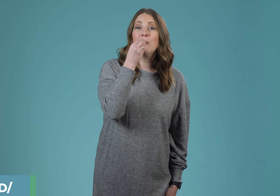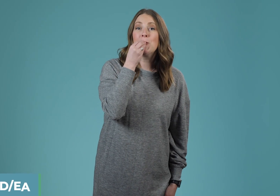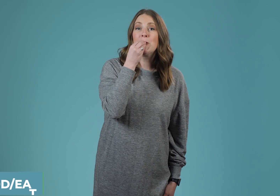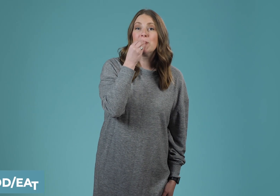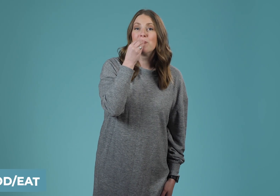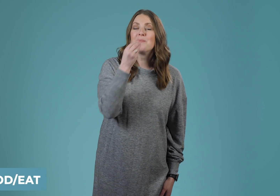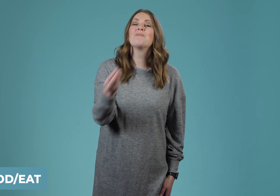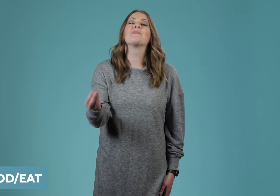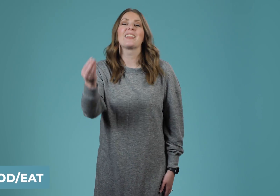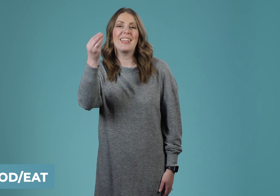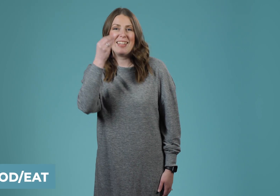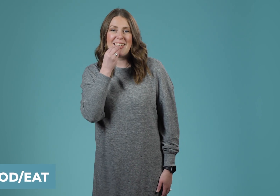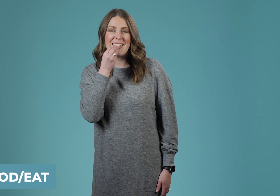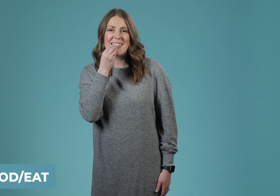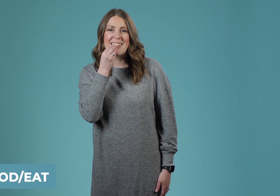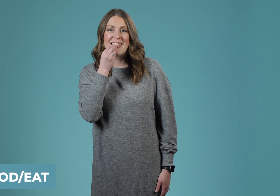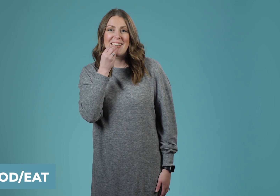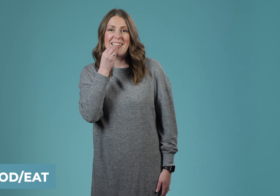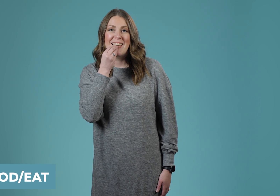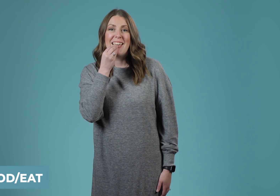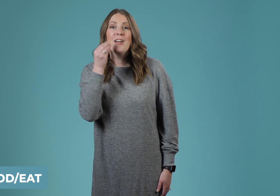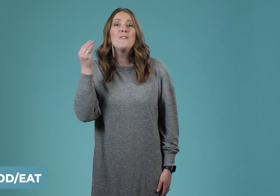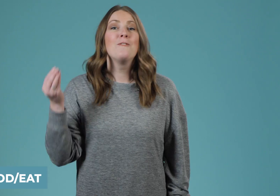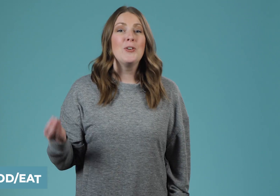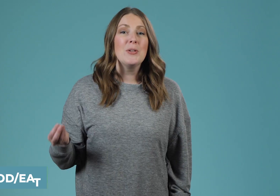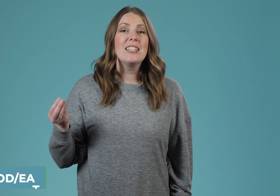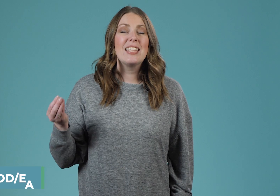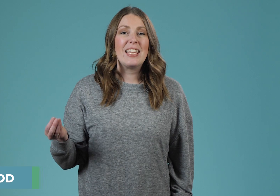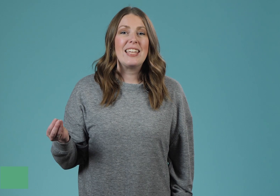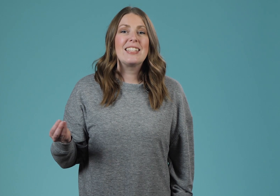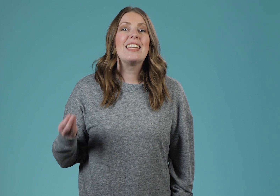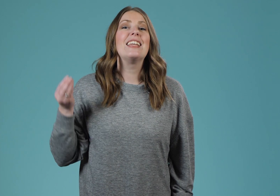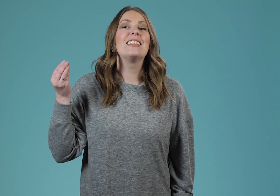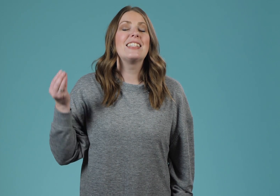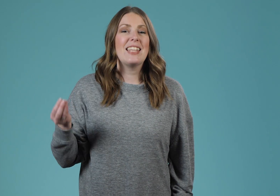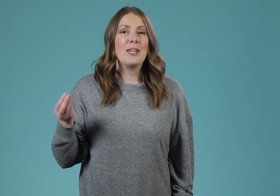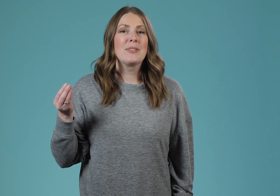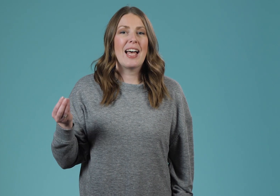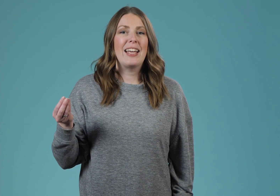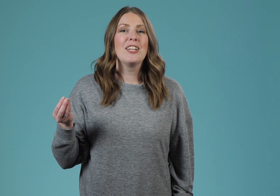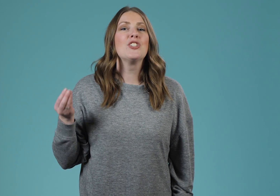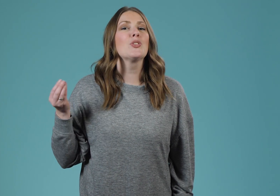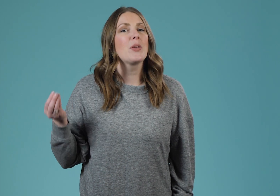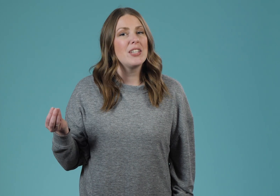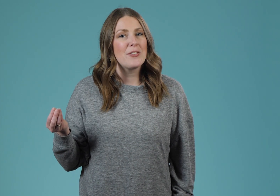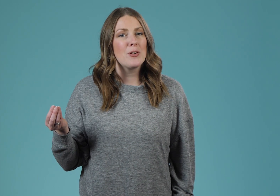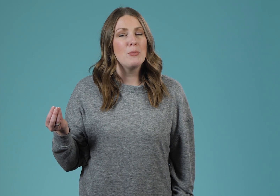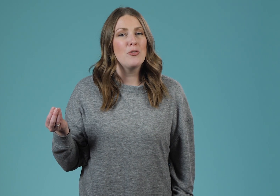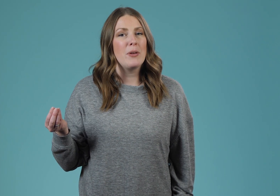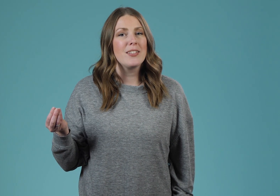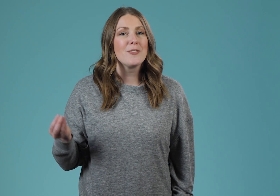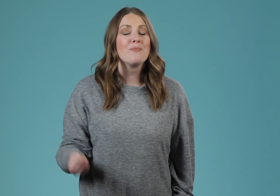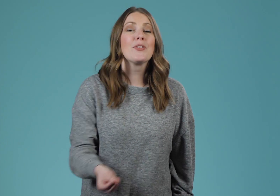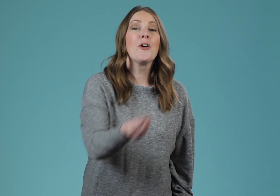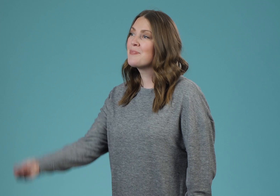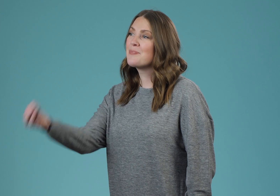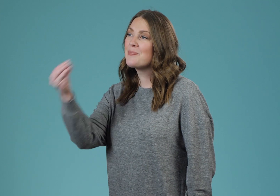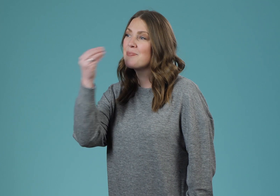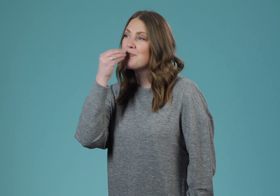Food. Eat. Food and to eat is the same sign, just with a different movement. Food